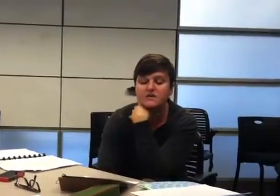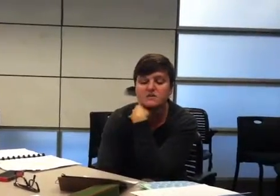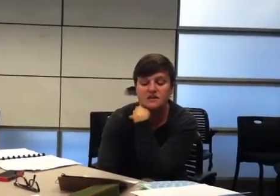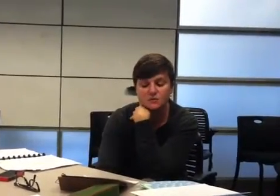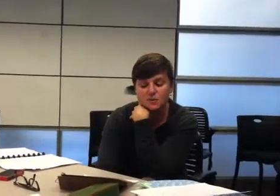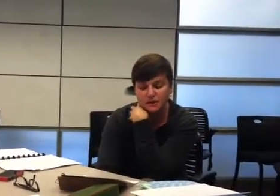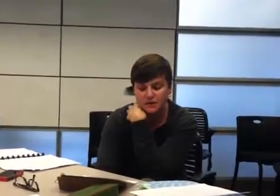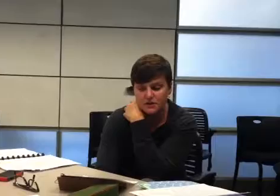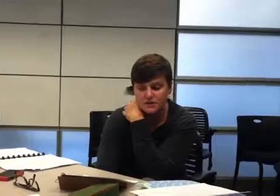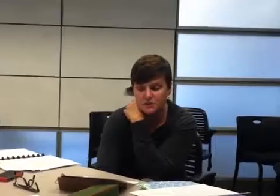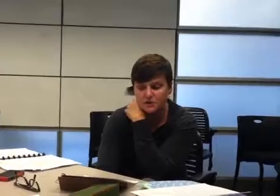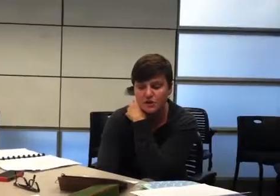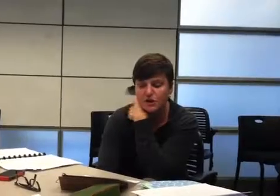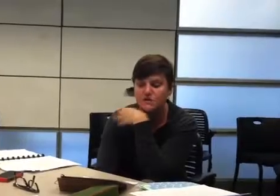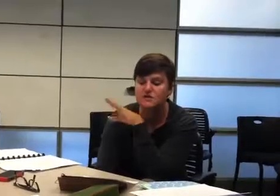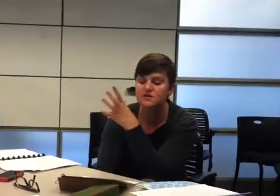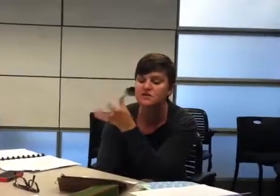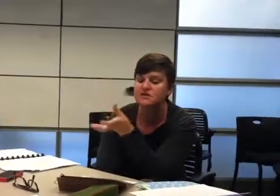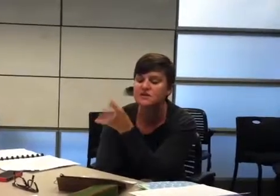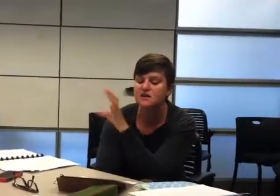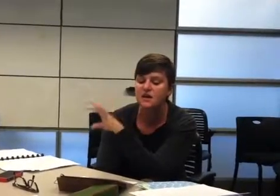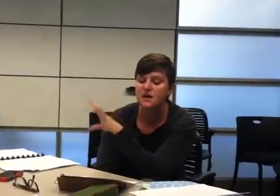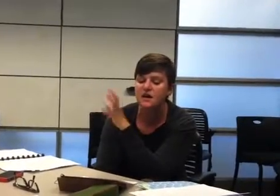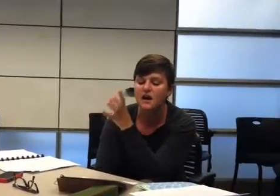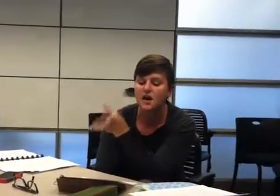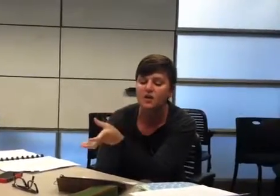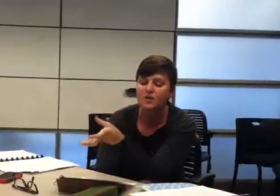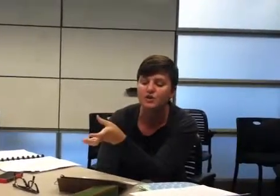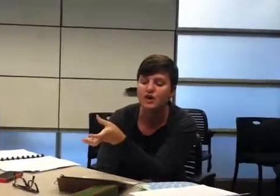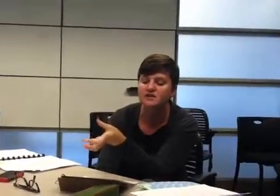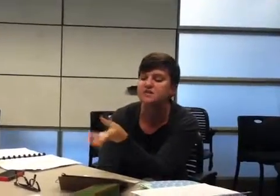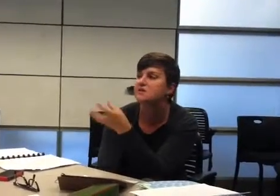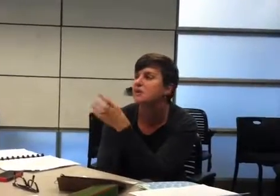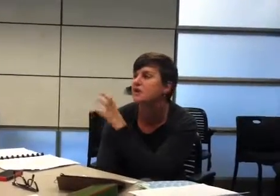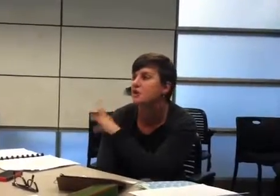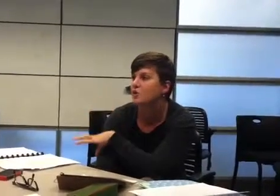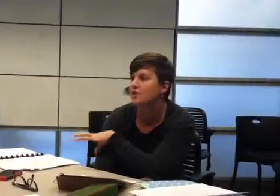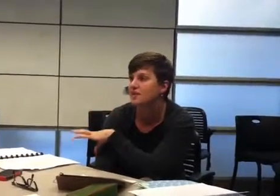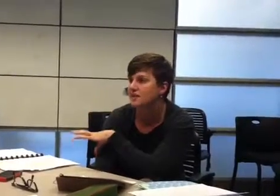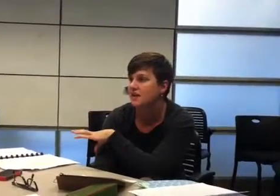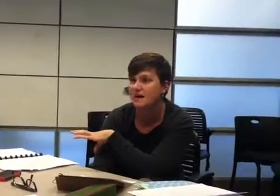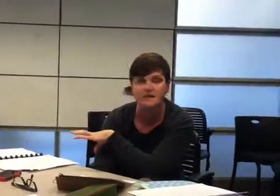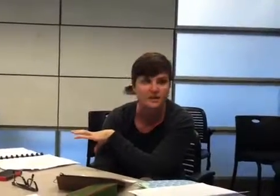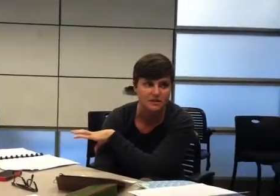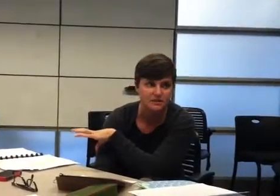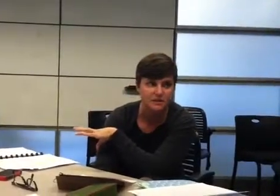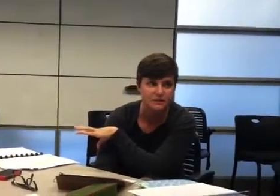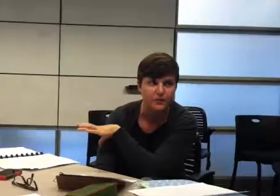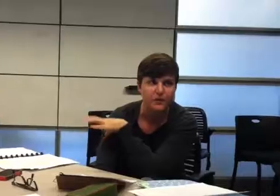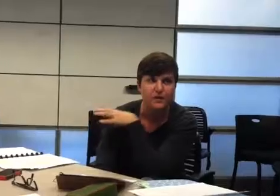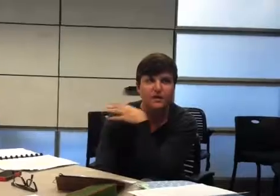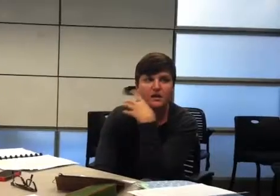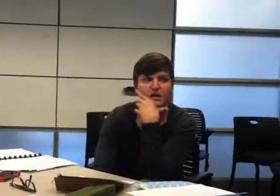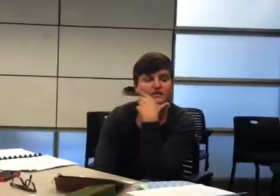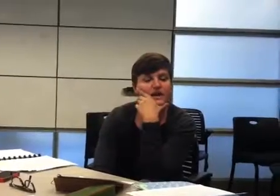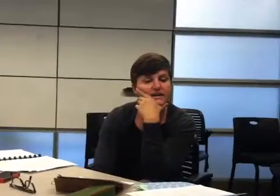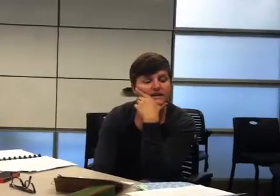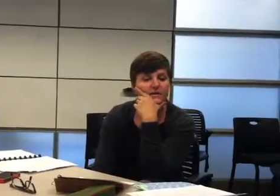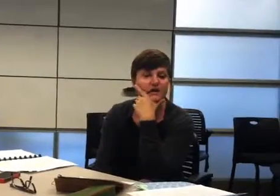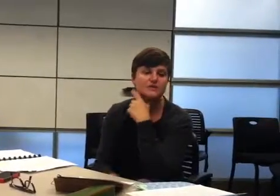some sample pairings down below so that you can see how a homework activity might go with an in-class activity. And the fact of the matter